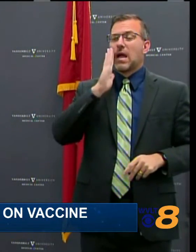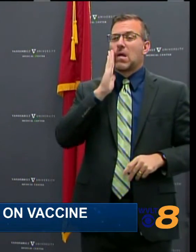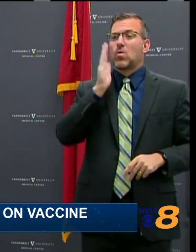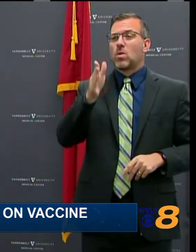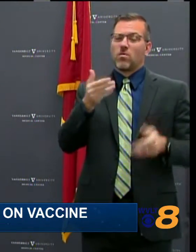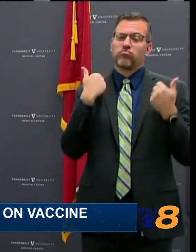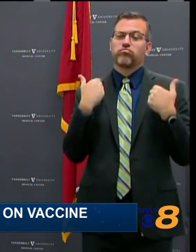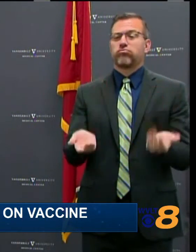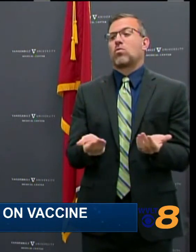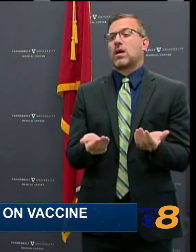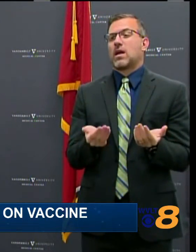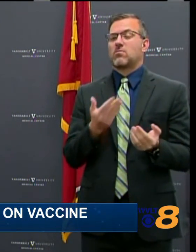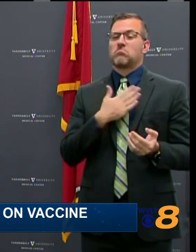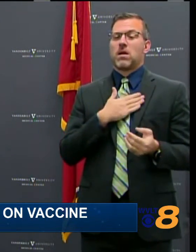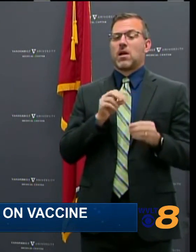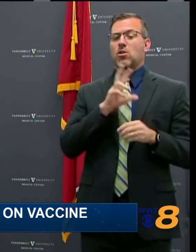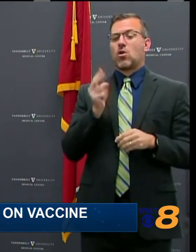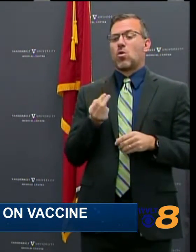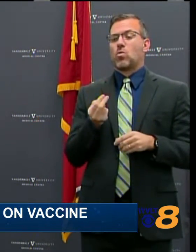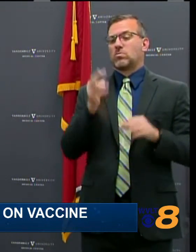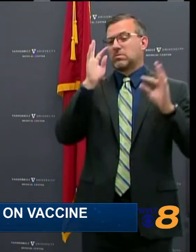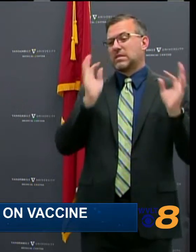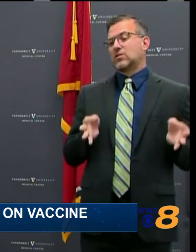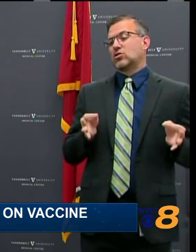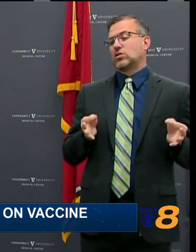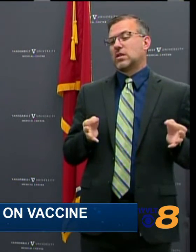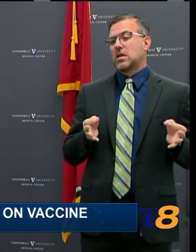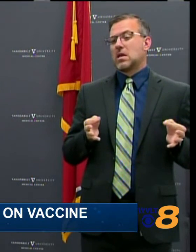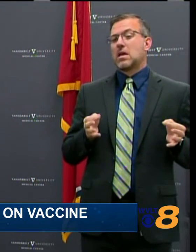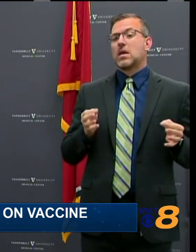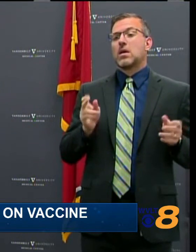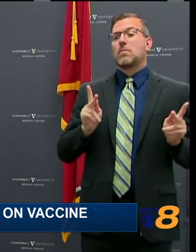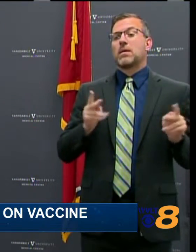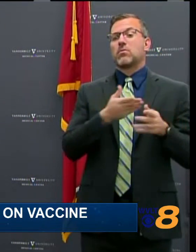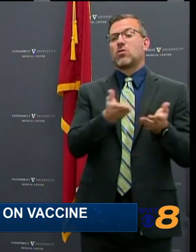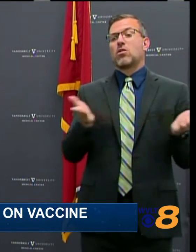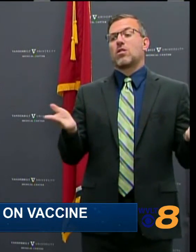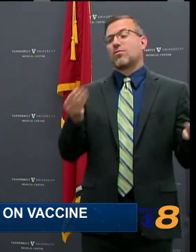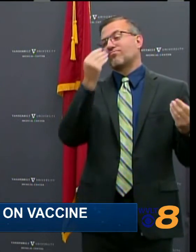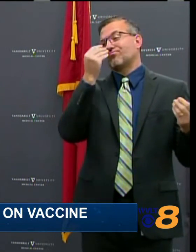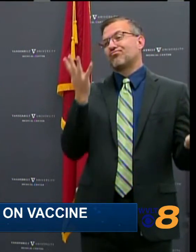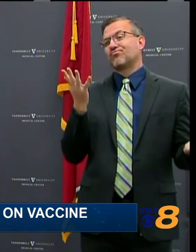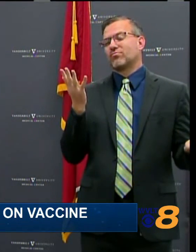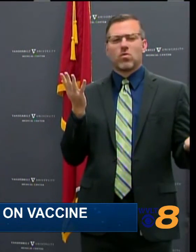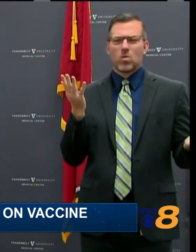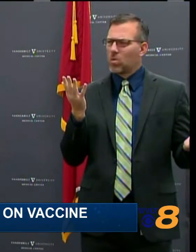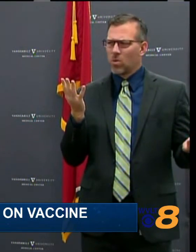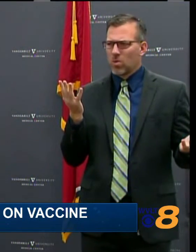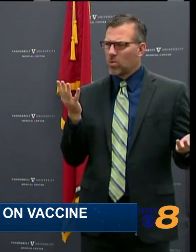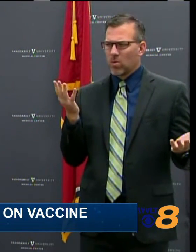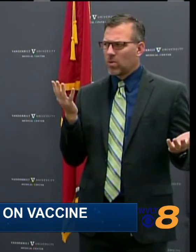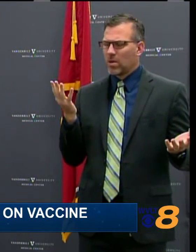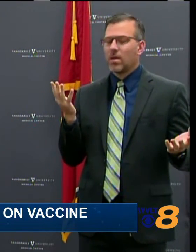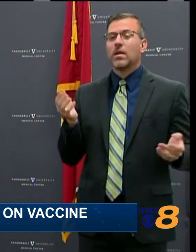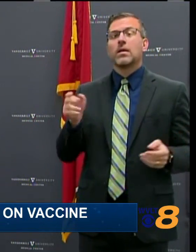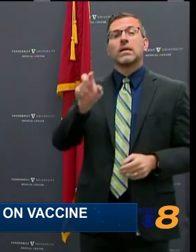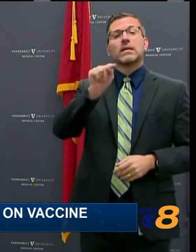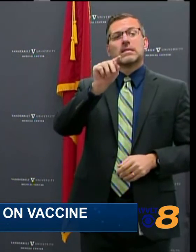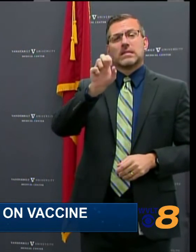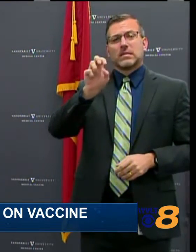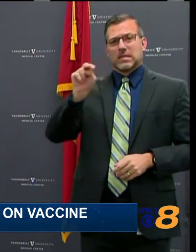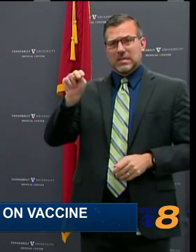someone else's life. I think Tennesseans have a tremendous capacity right now